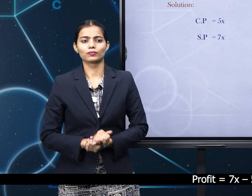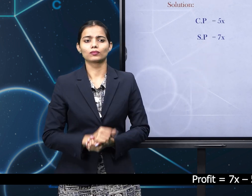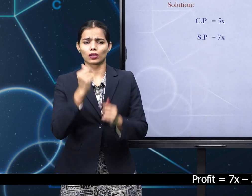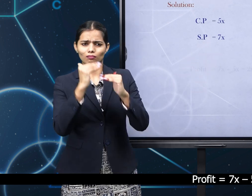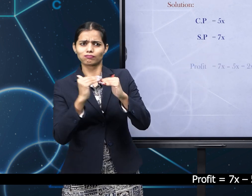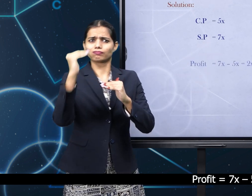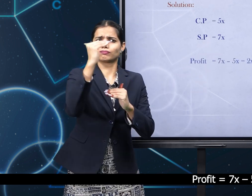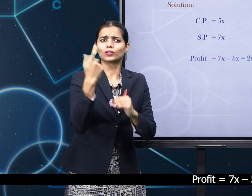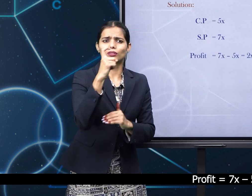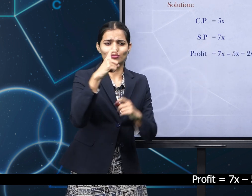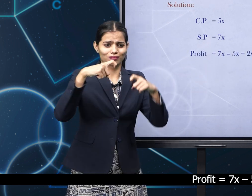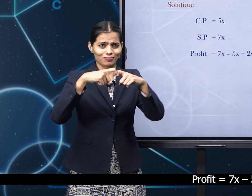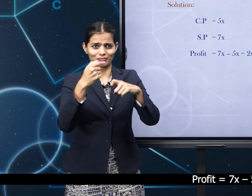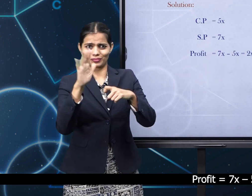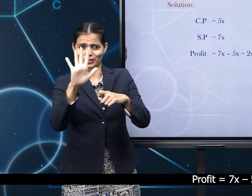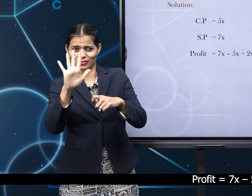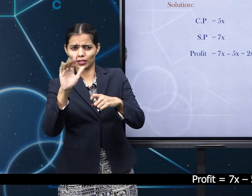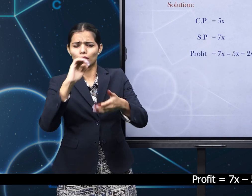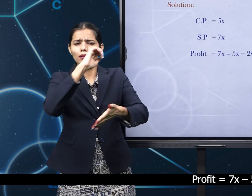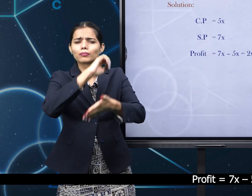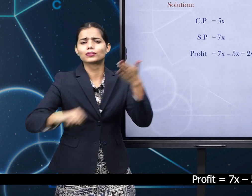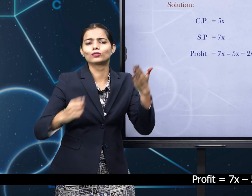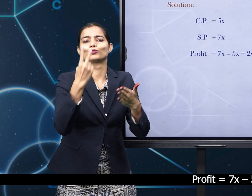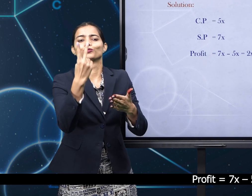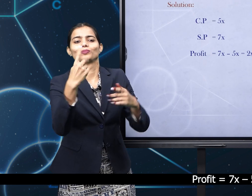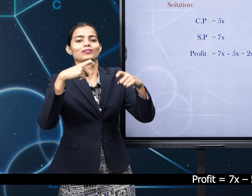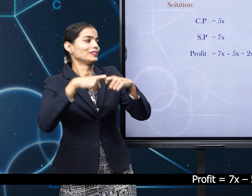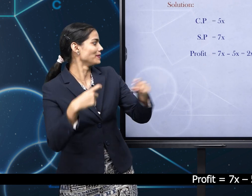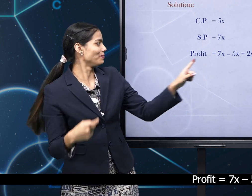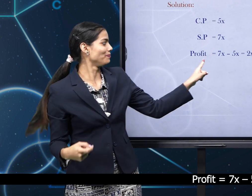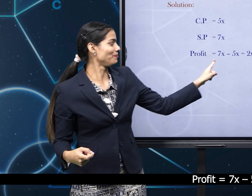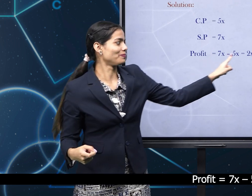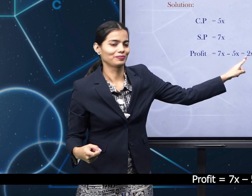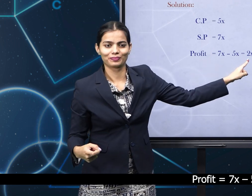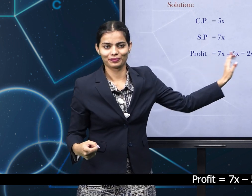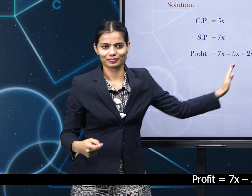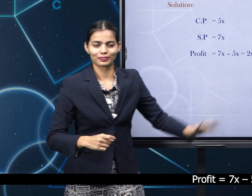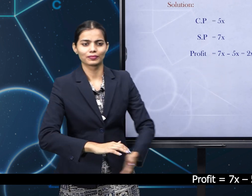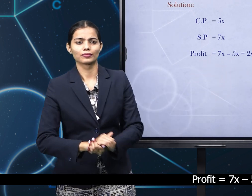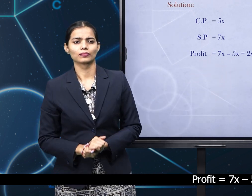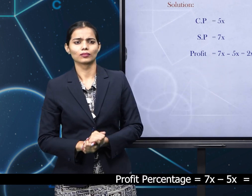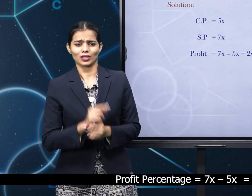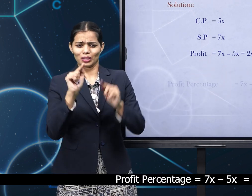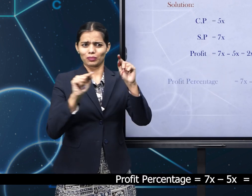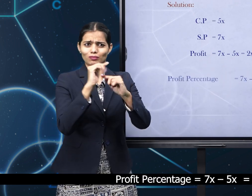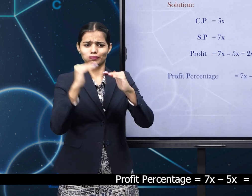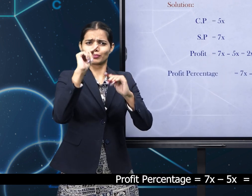Profit is equal to 7x minus 5x is equal to 2x. Profit percentage